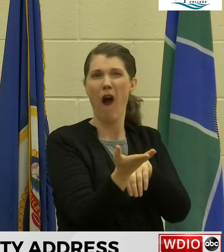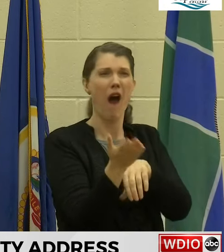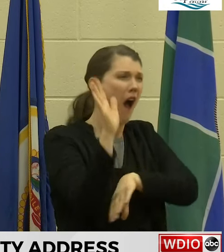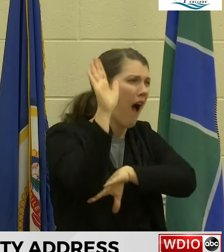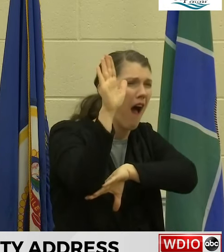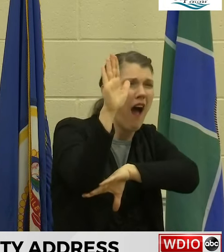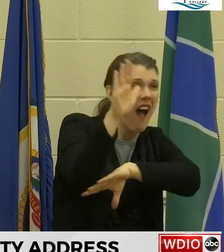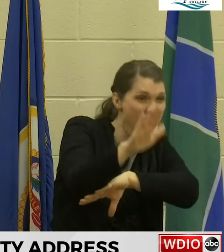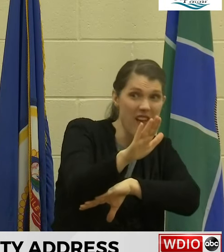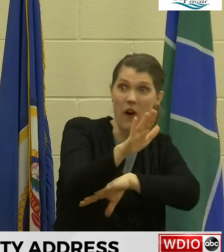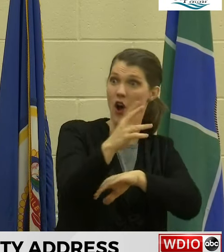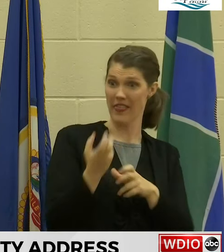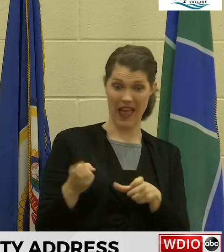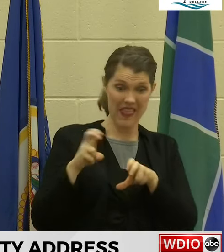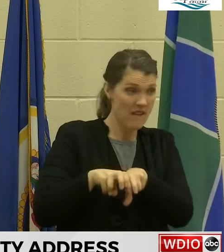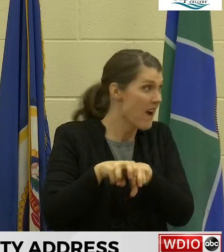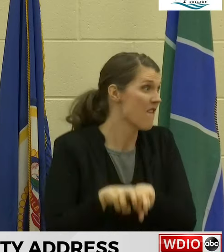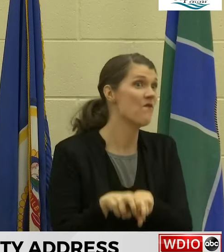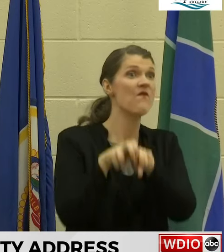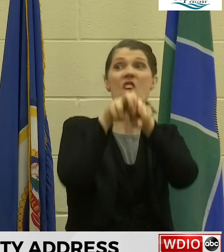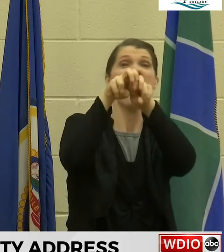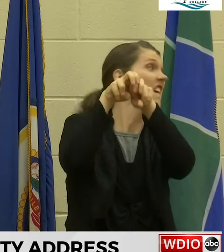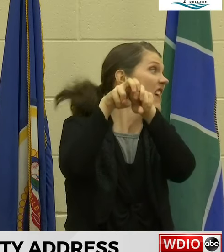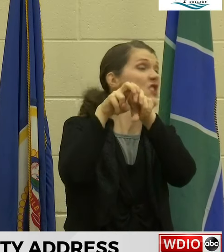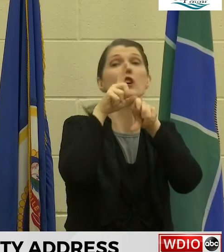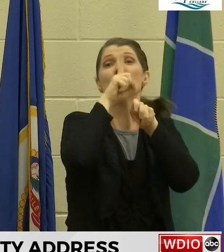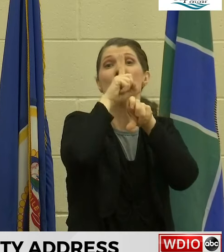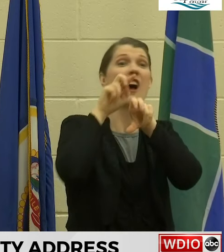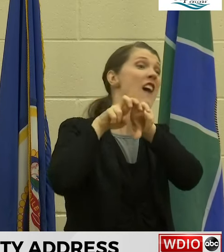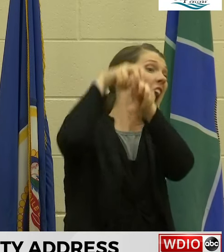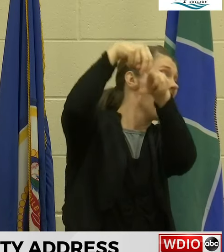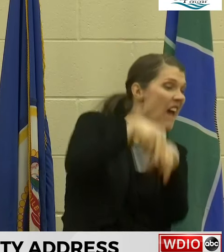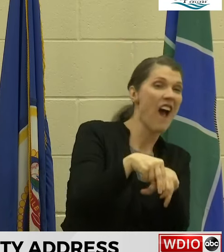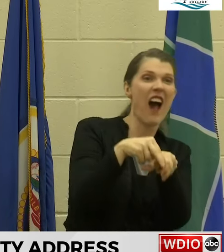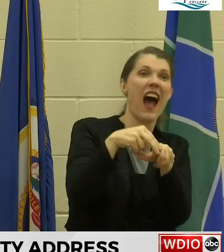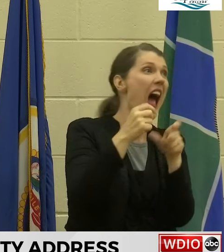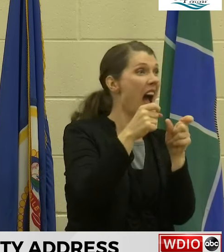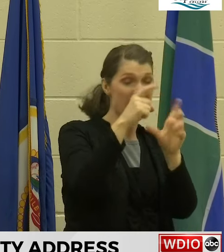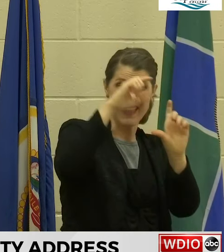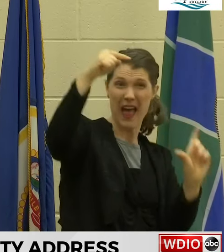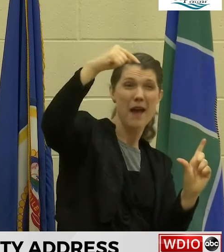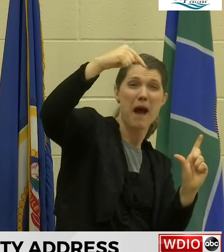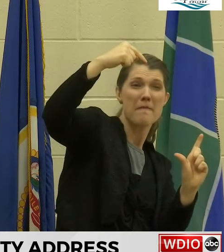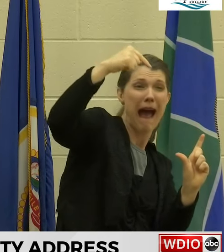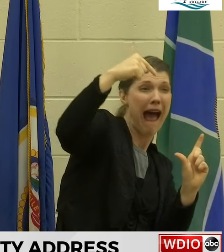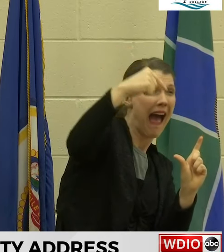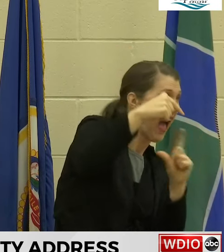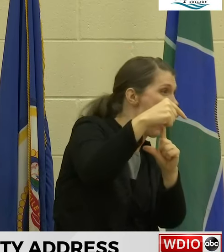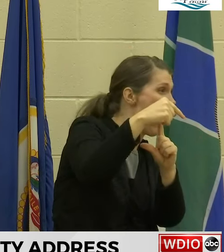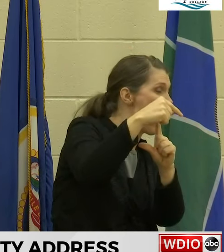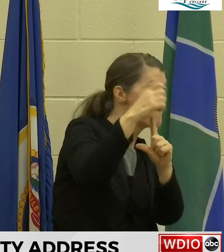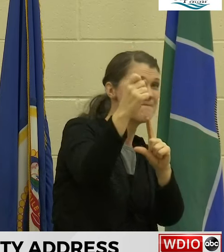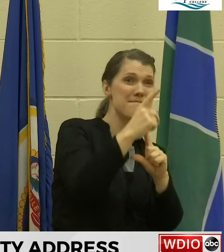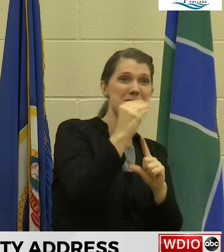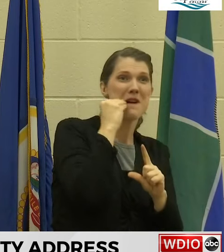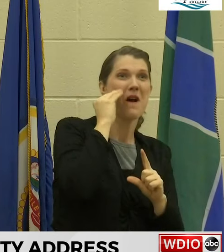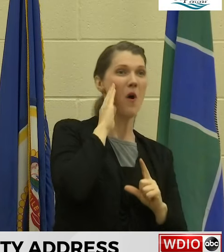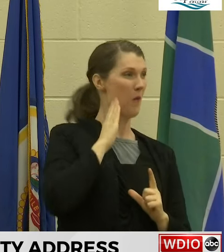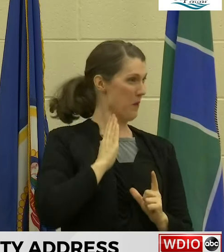then jump off at the top of the lift, cut through the woods, cross skyline, and ski home to our